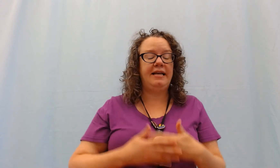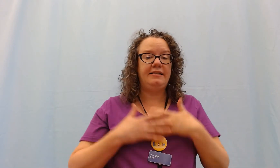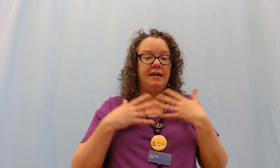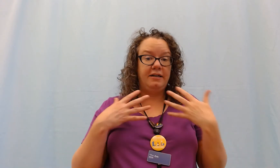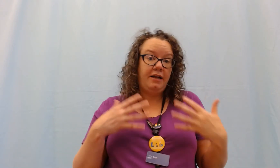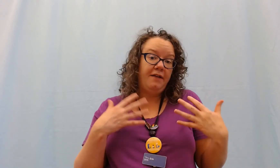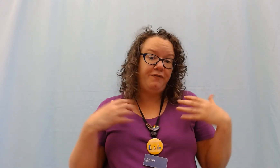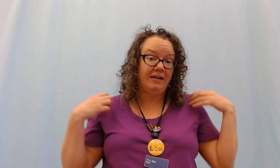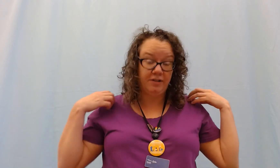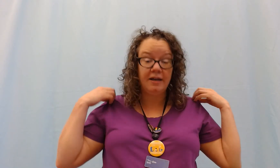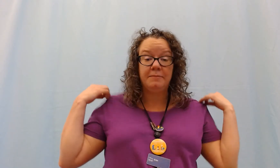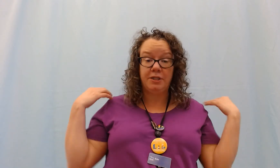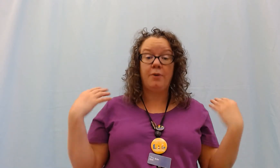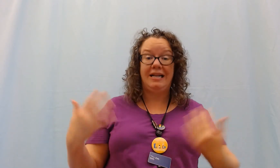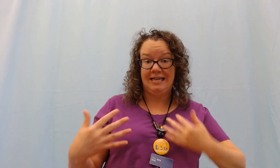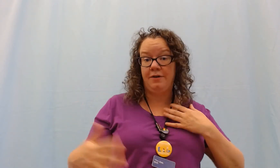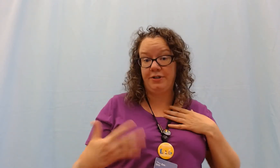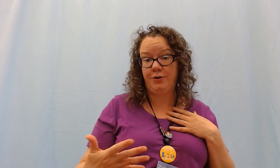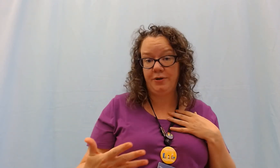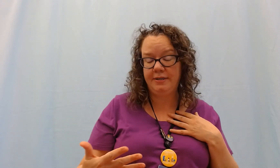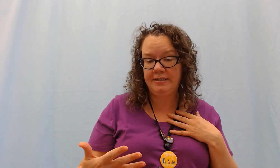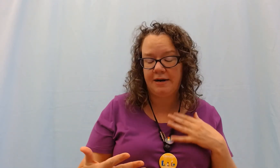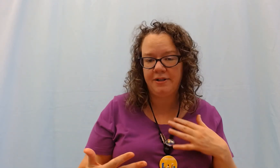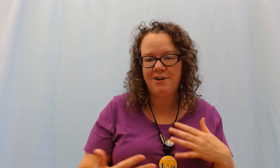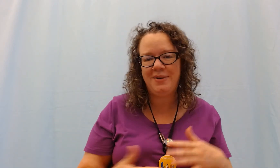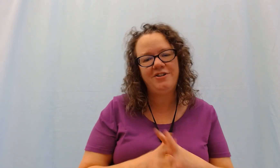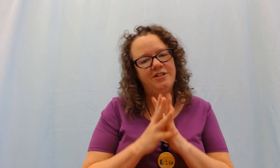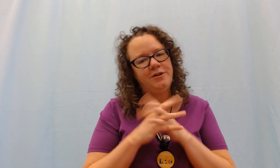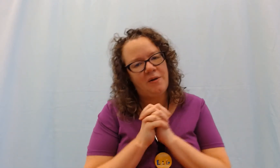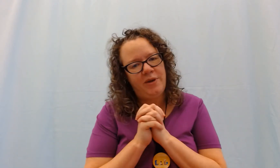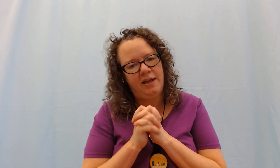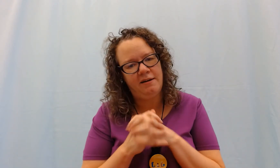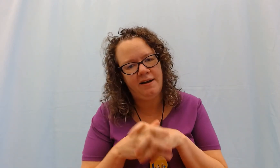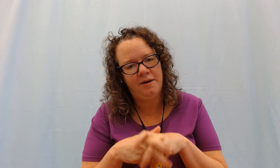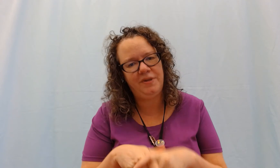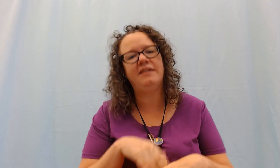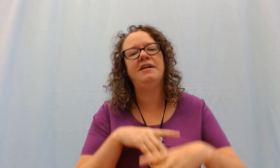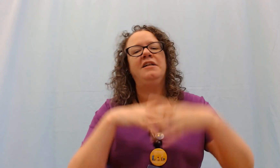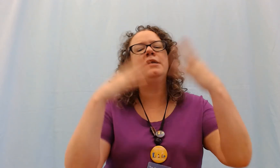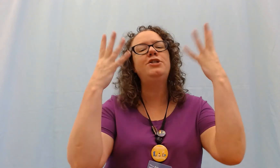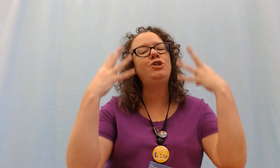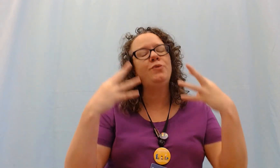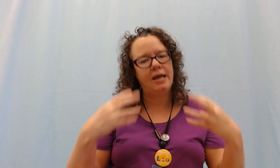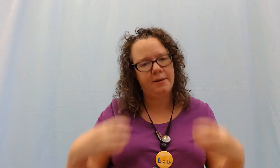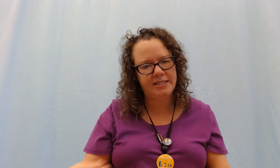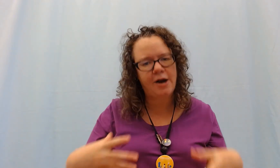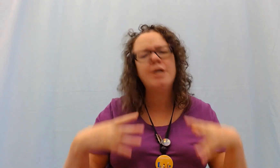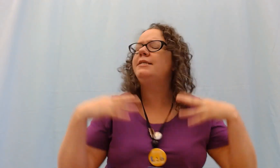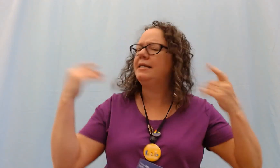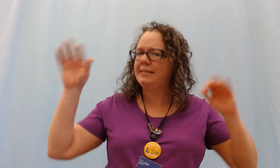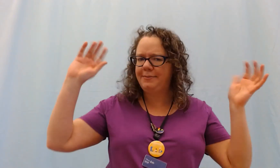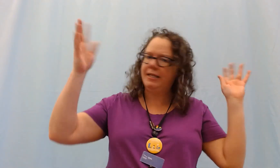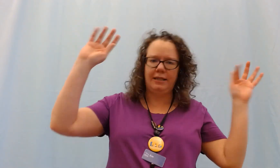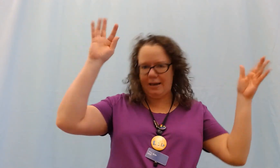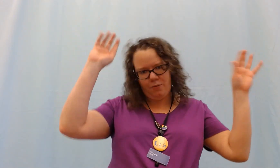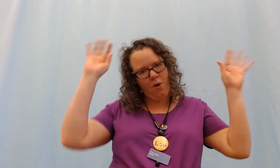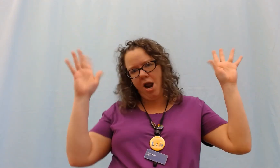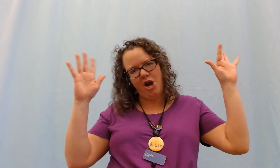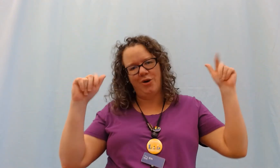it's a kind of a fast song, and I'm slowing it down, the tune down a little bit, just so that we can get a little soothing. Miss Erin tends to be a little like, woo!